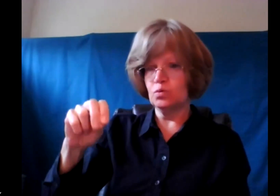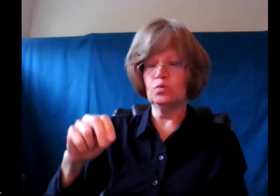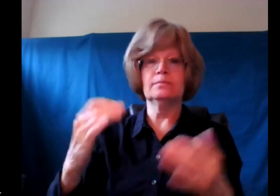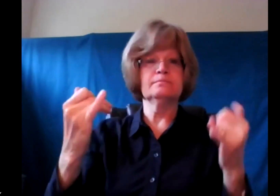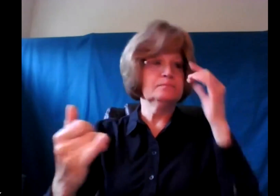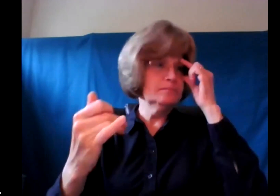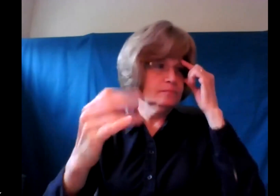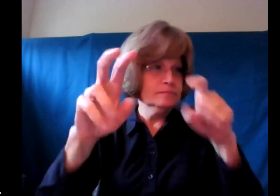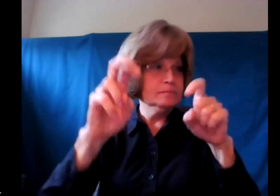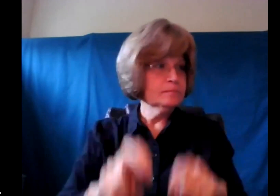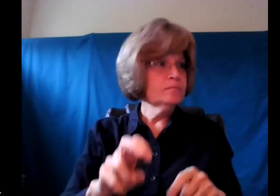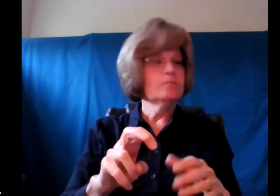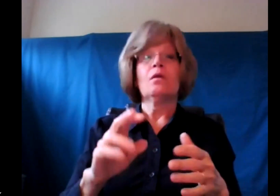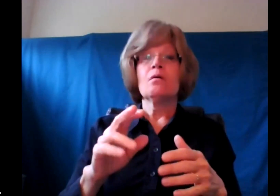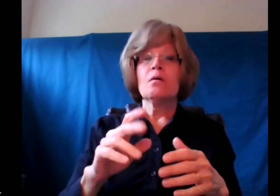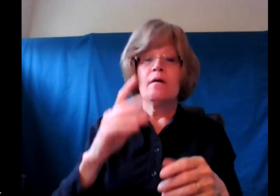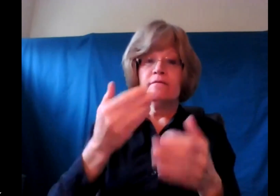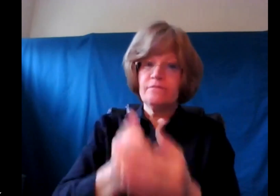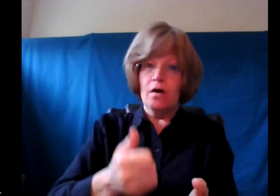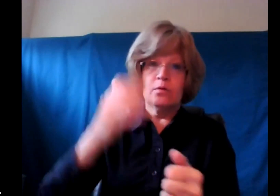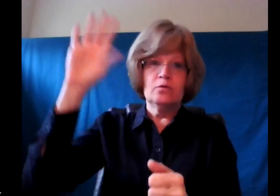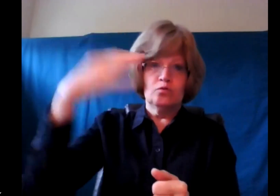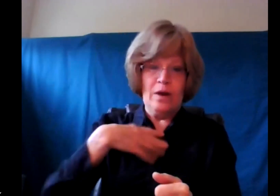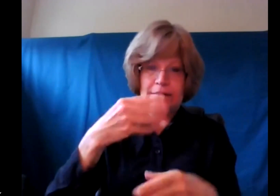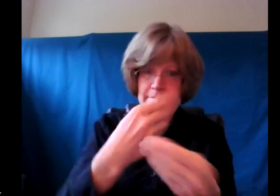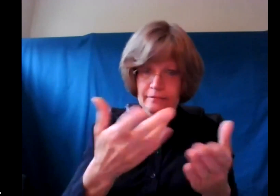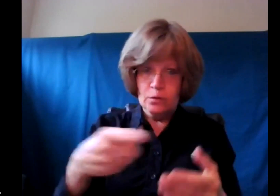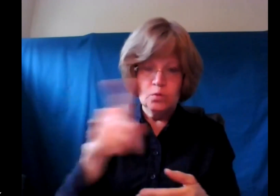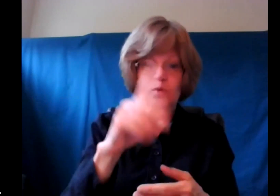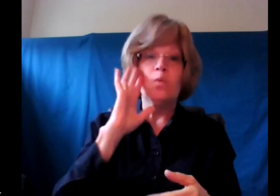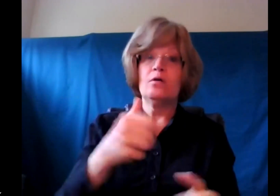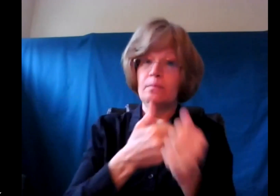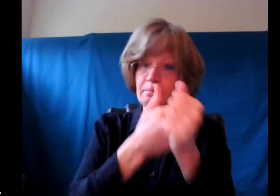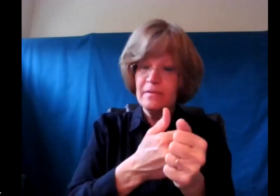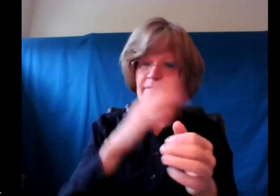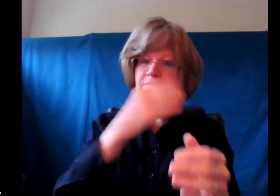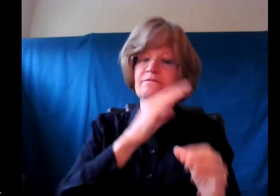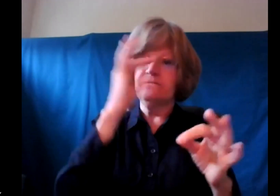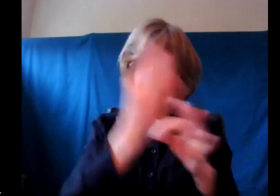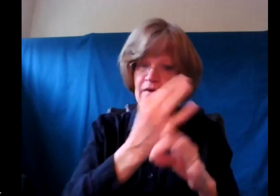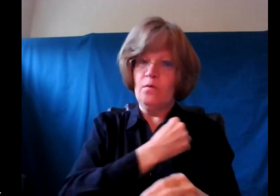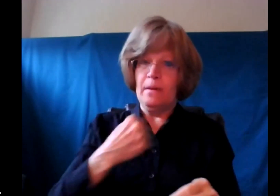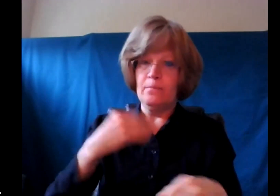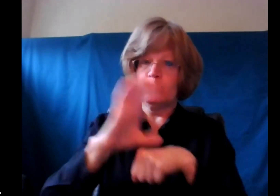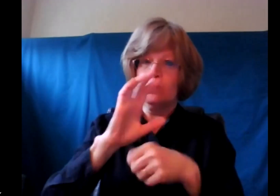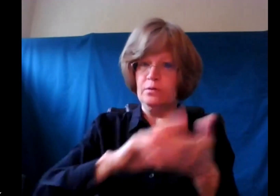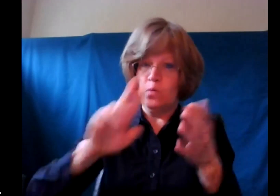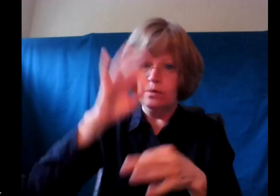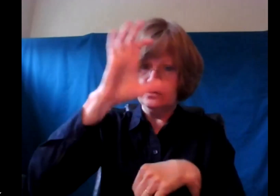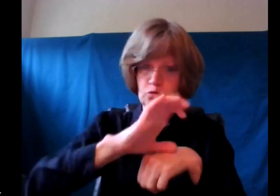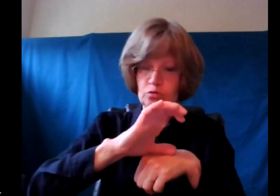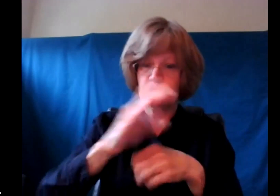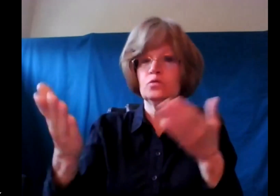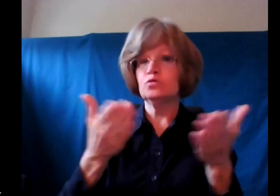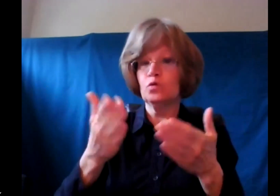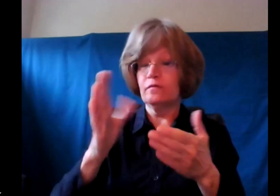Skipping down to number 6, according to the grace given to you, will you be faithful members of Christ's holy church and serve